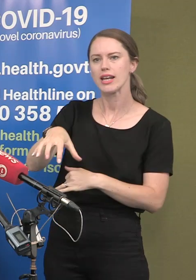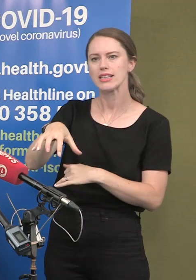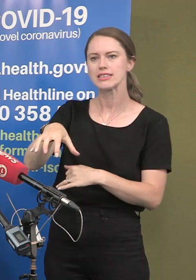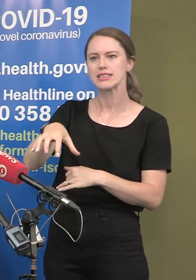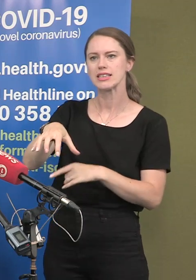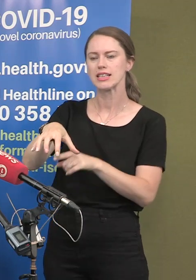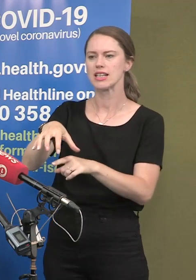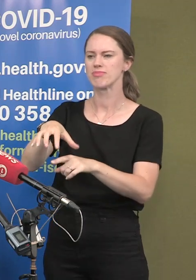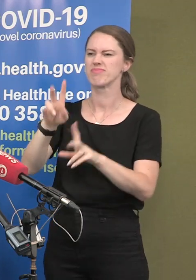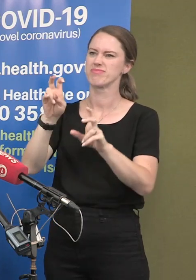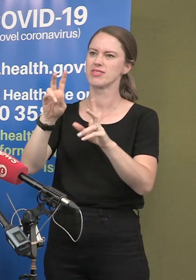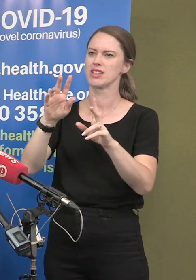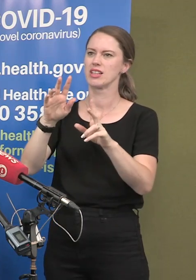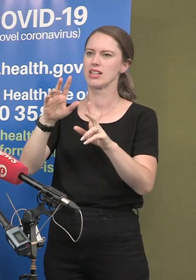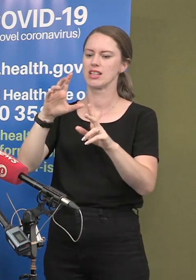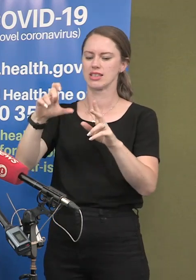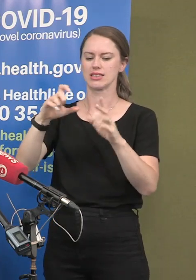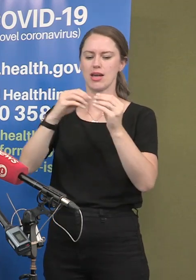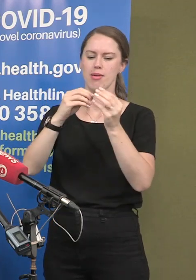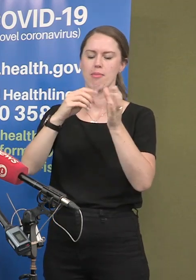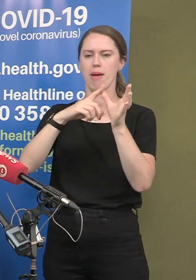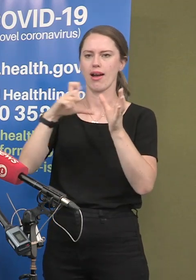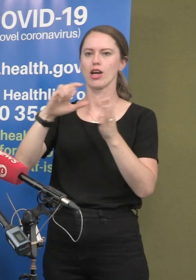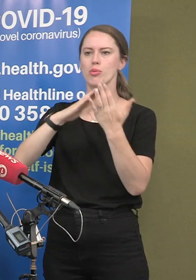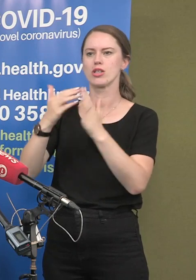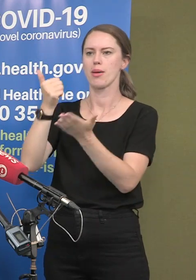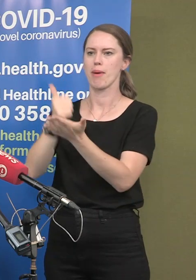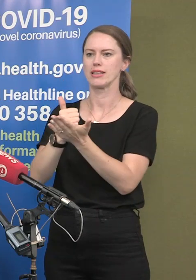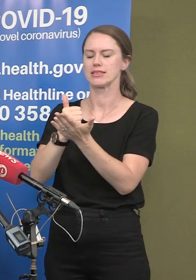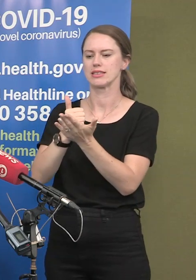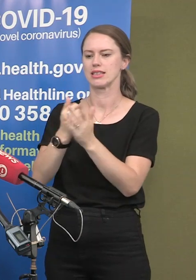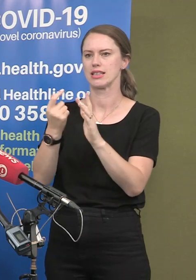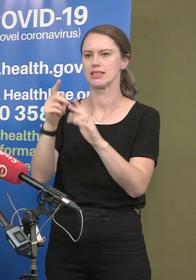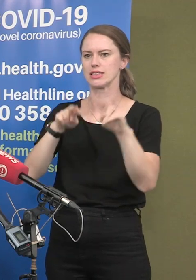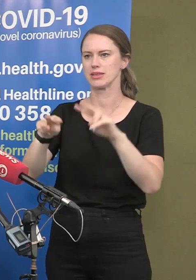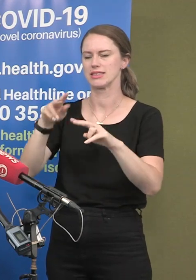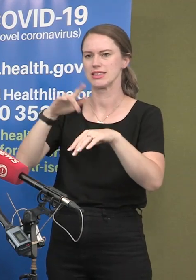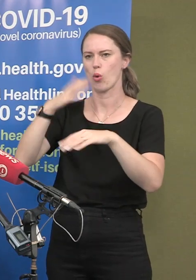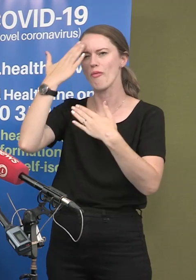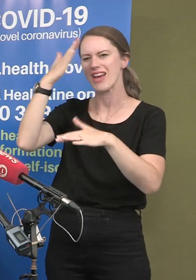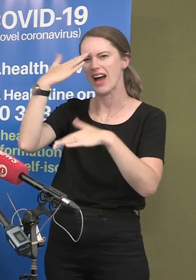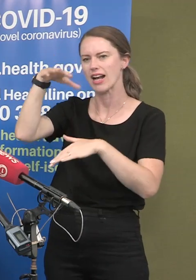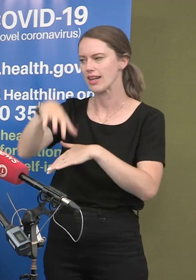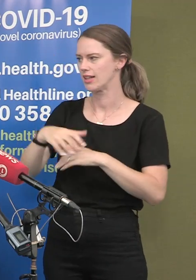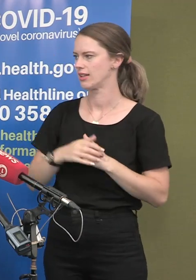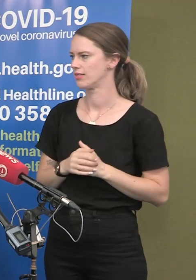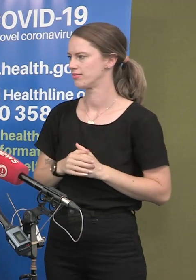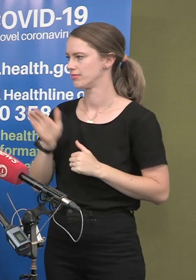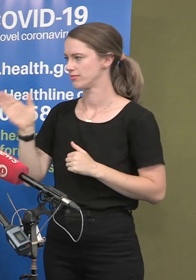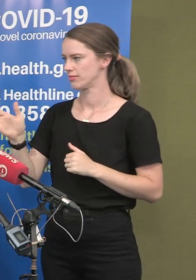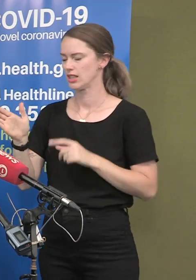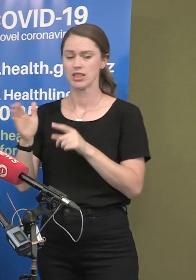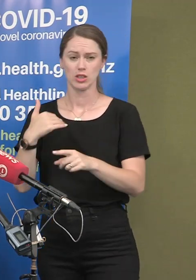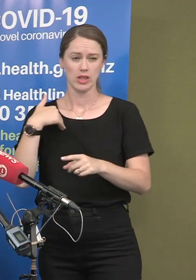them CBACs, community-based assessment centres, or fever clinics as they call them. Would it need to reach community outbreak level to actually